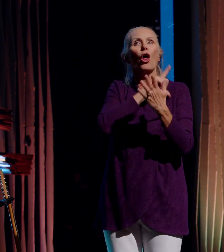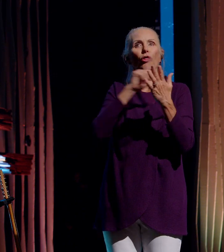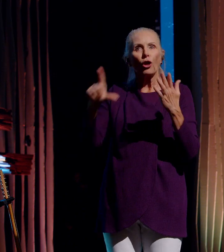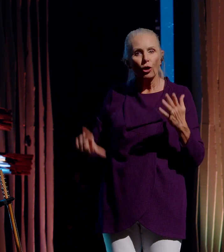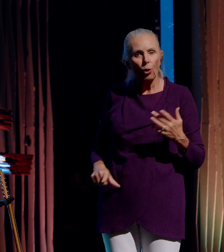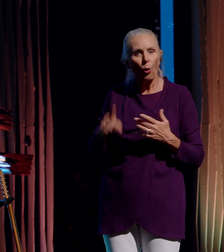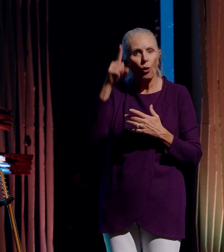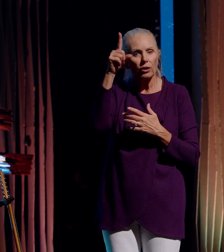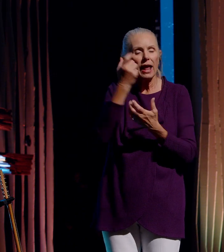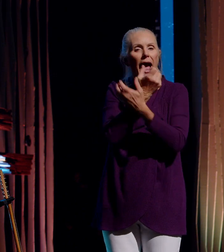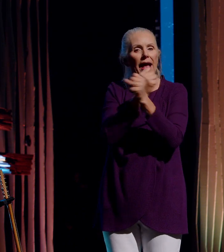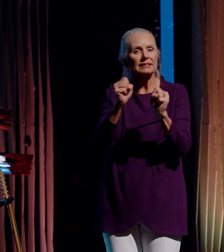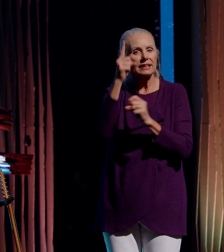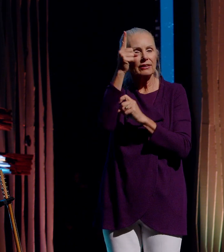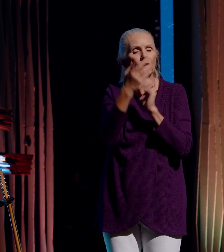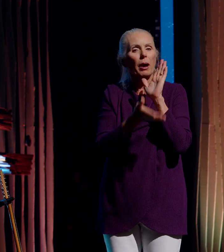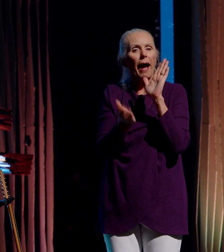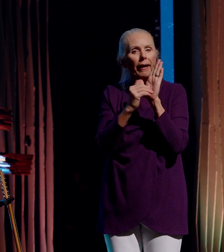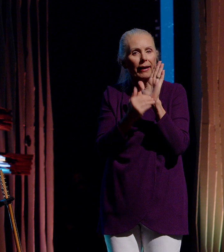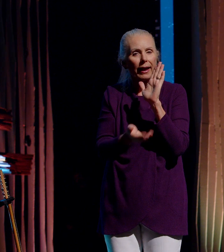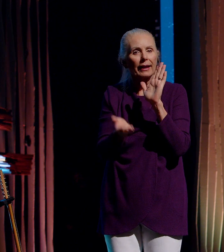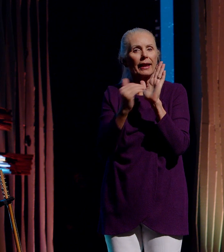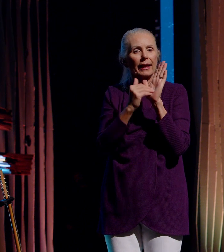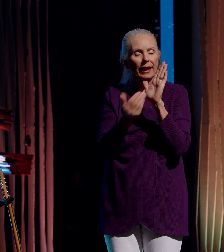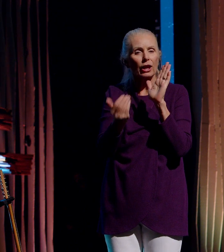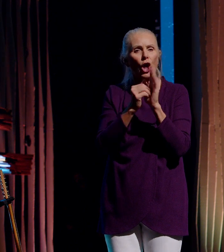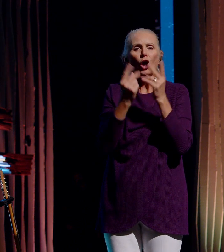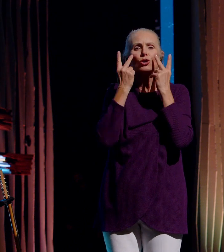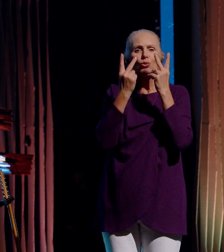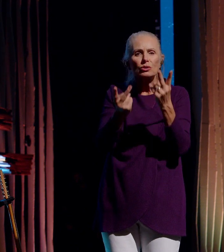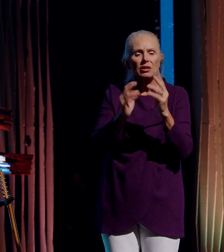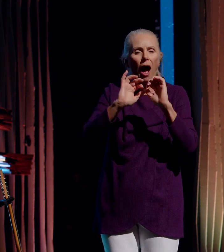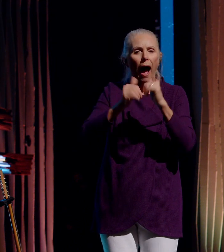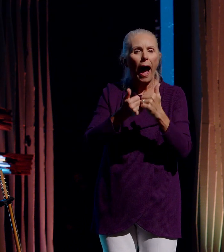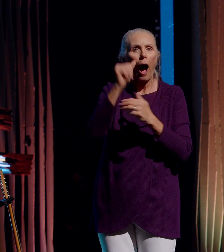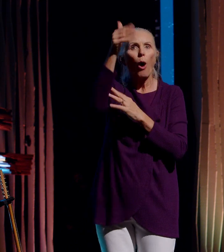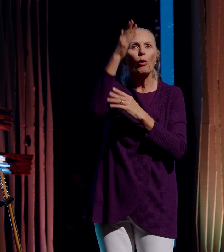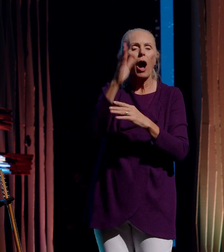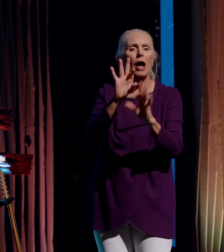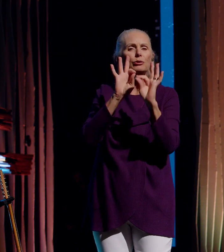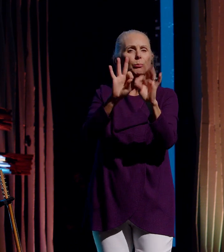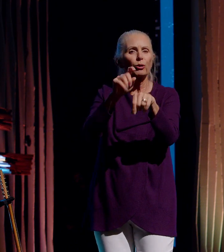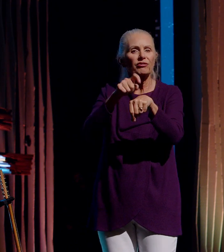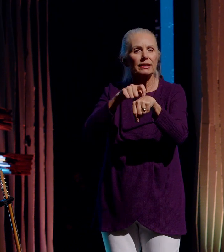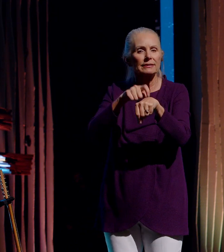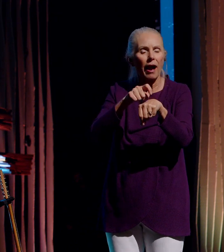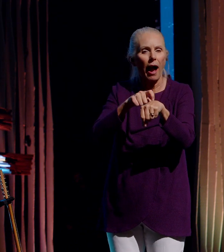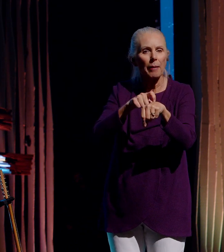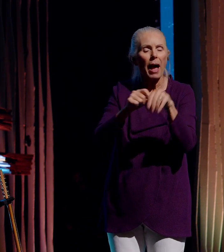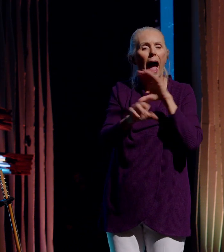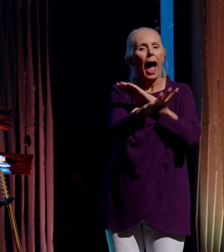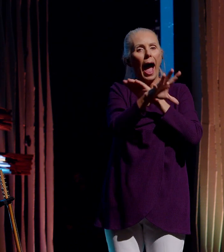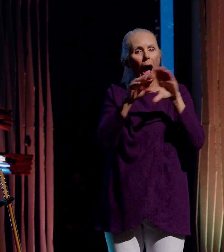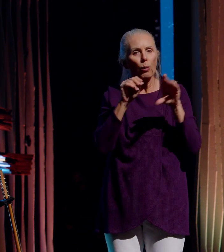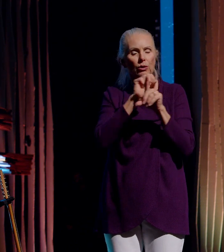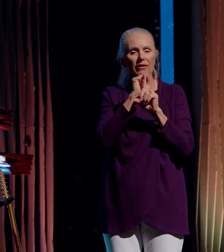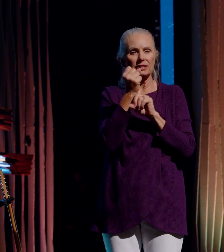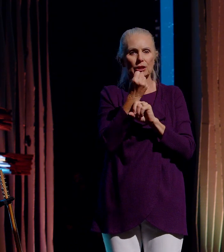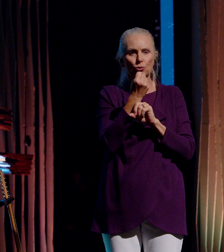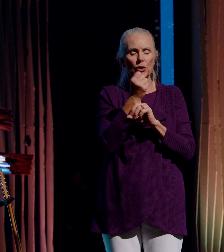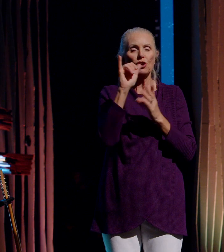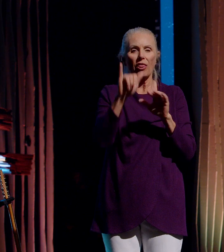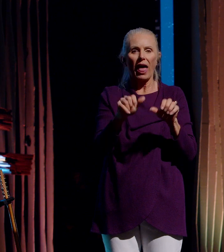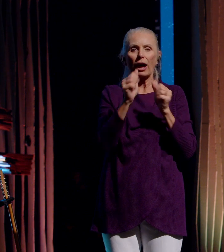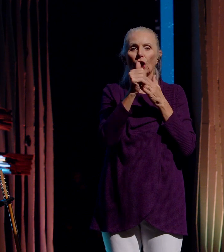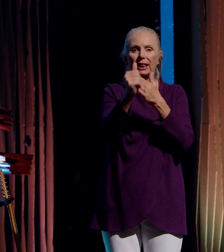and time again as you read through the Gospels. You saw how in God's perfect timing, he took Jesus out of situations that could have led to his death because it